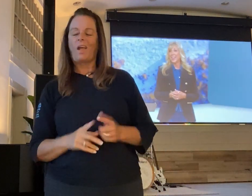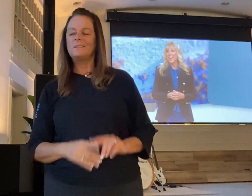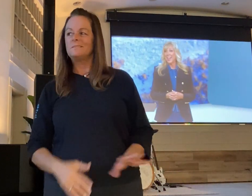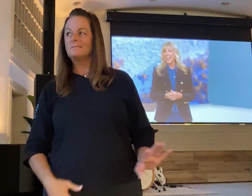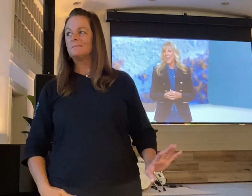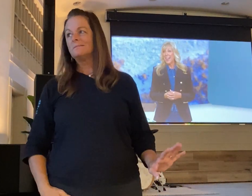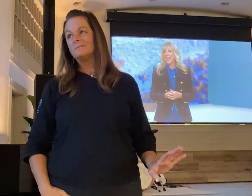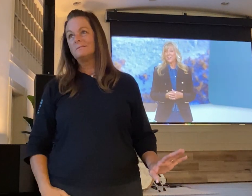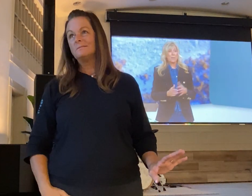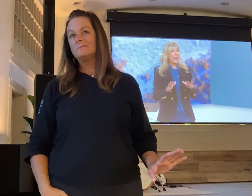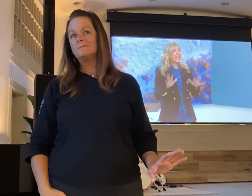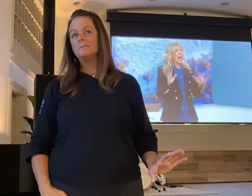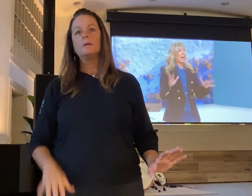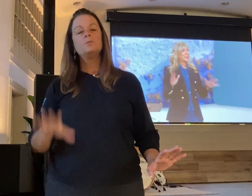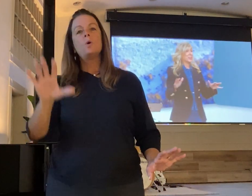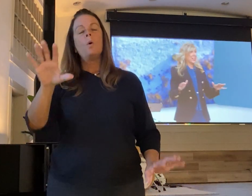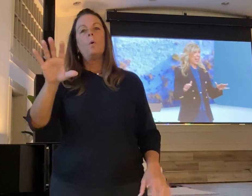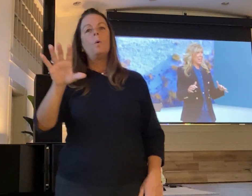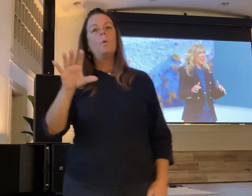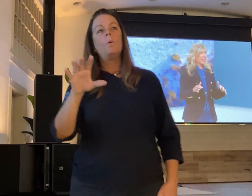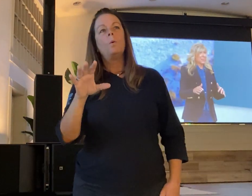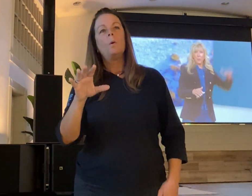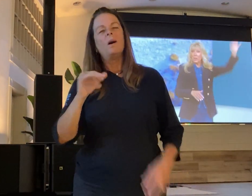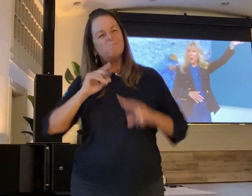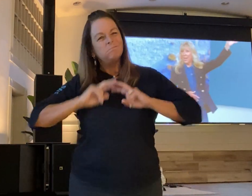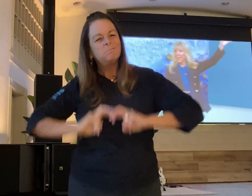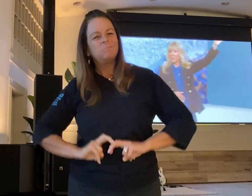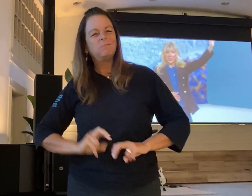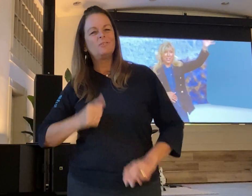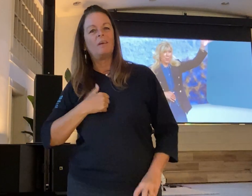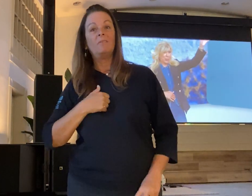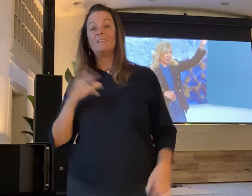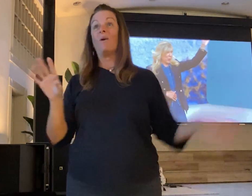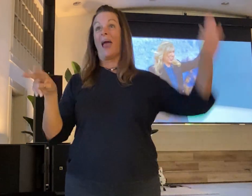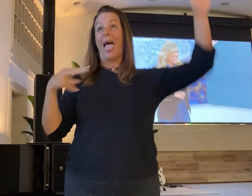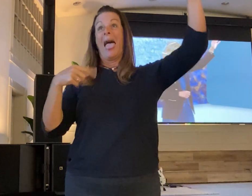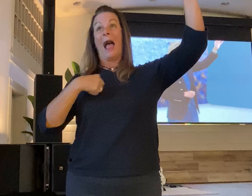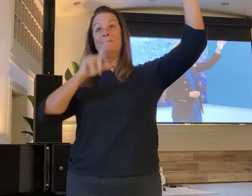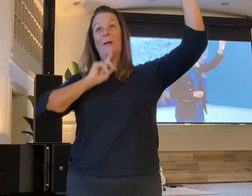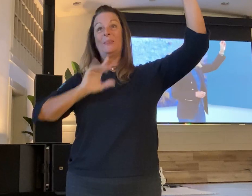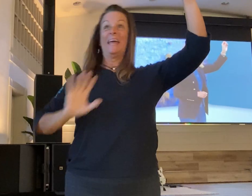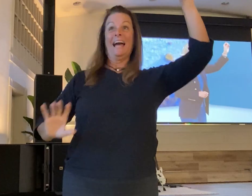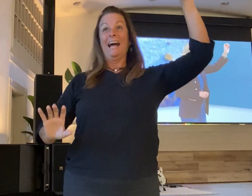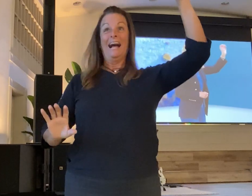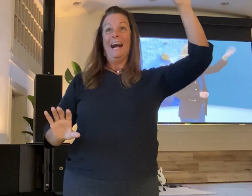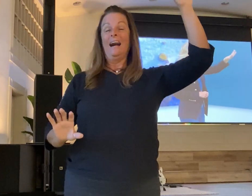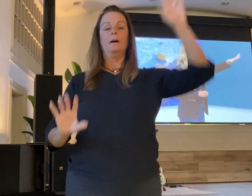attached to it. And so I'm not going to ask you today to raise your hands and stand up if you're